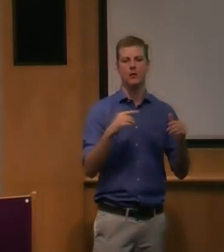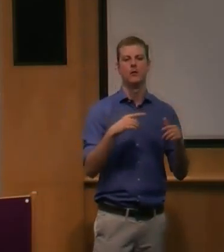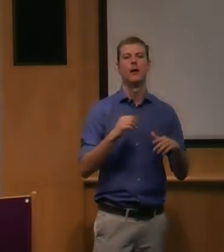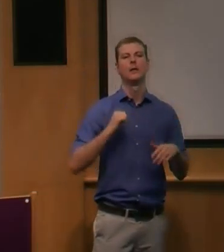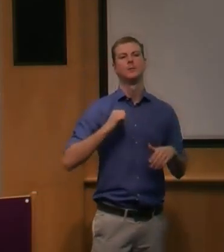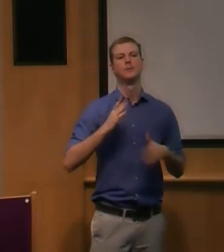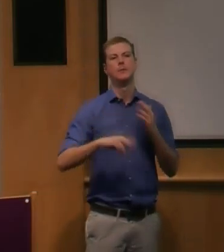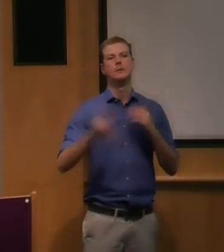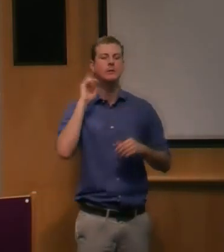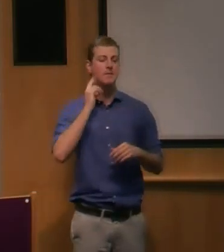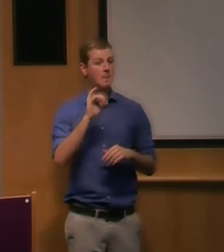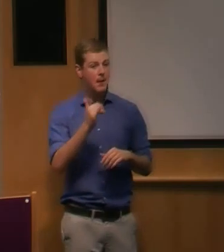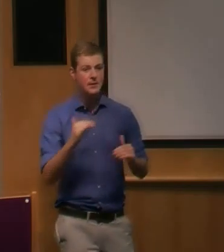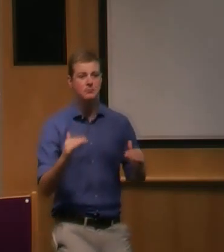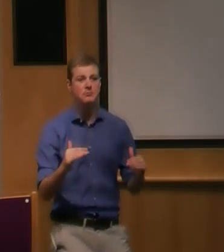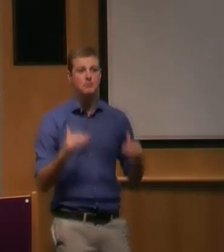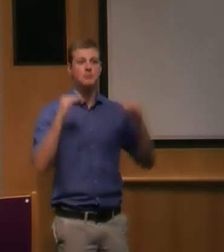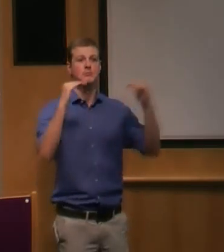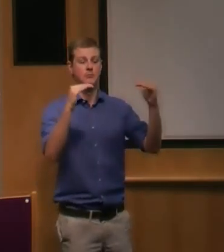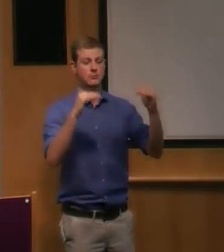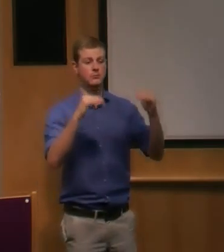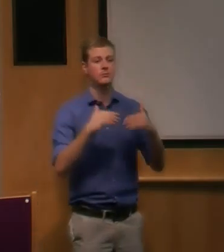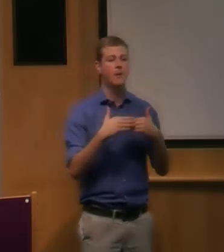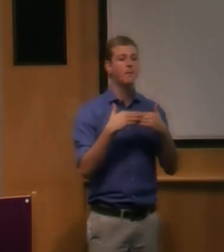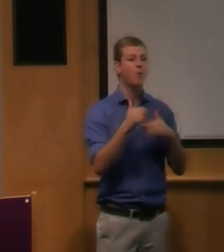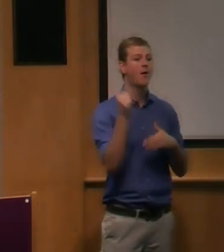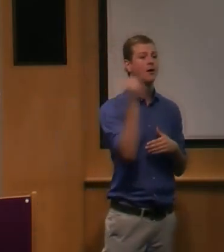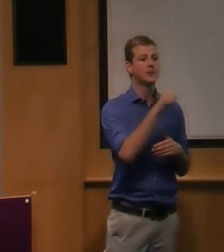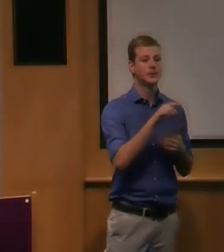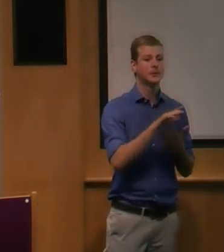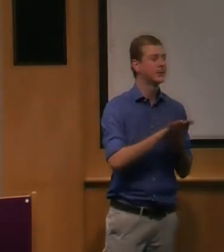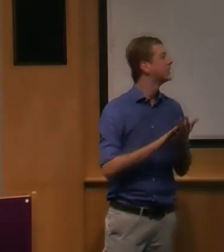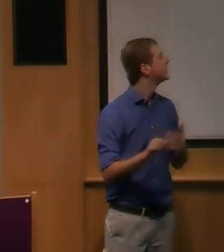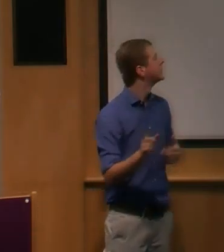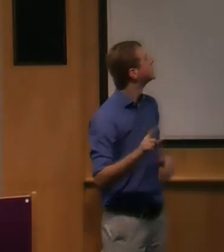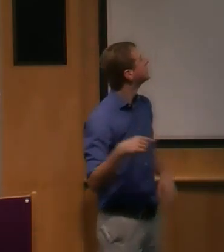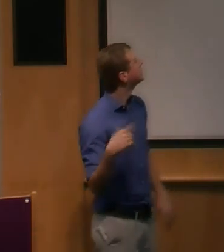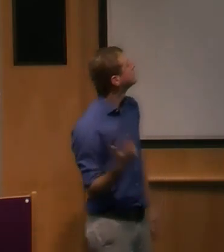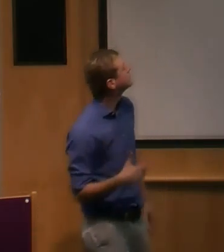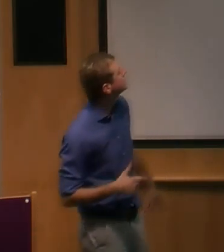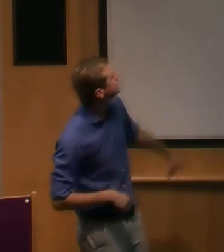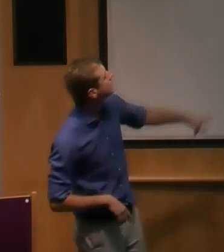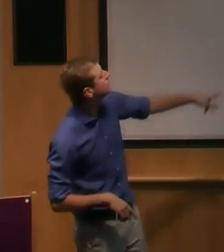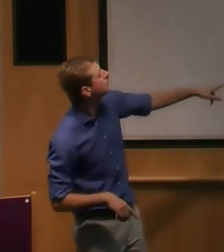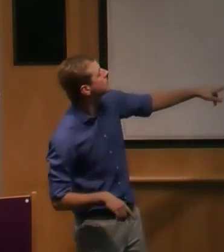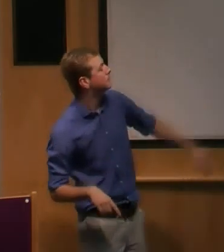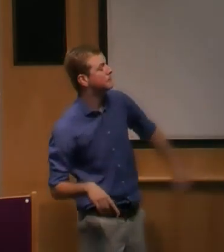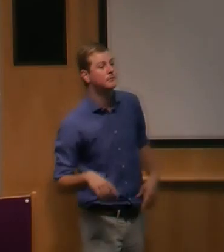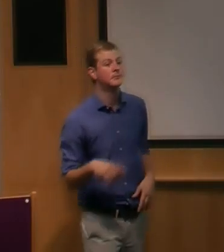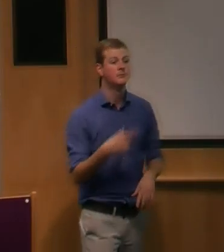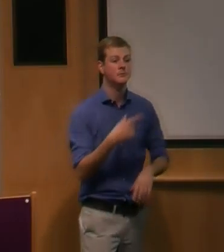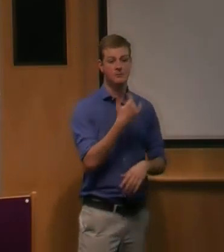to higher education. And more and more deaf people now are moving into an academic